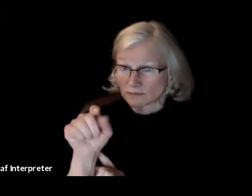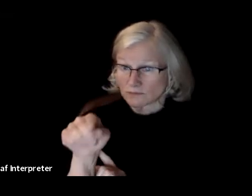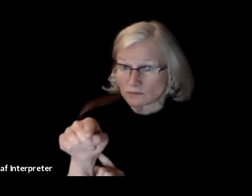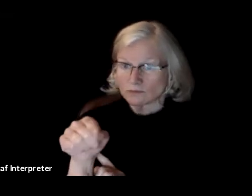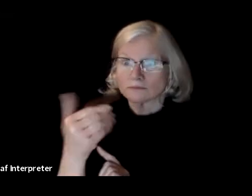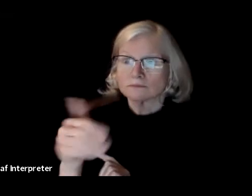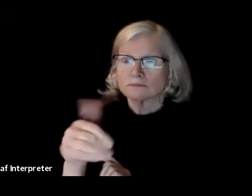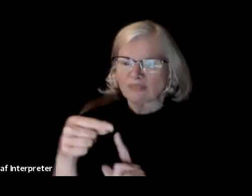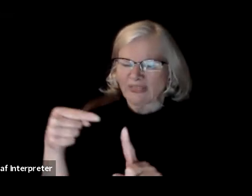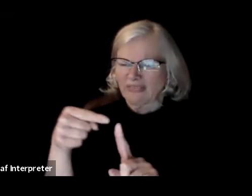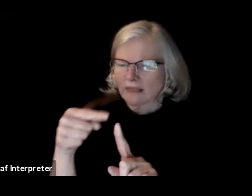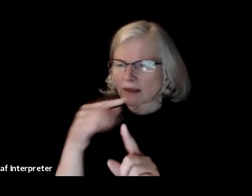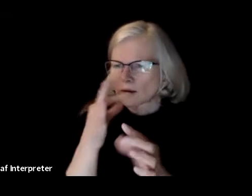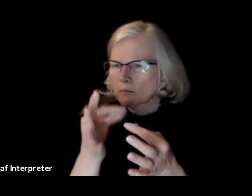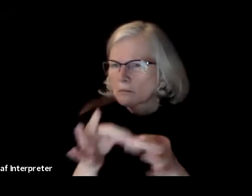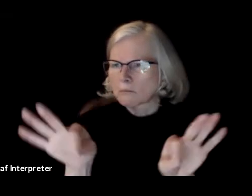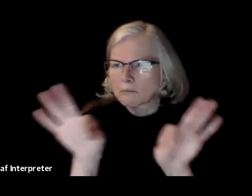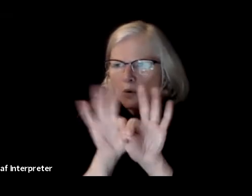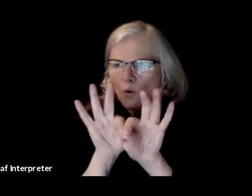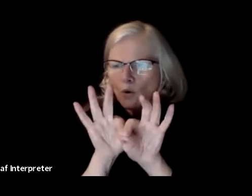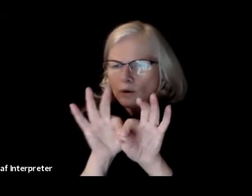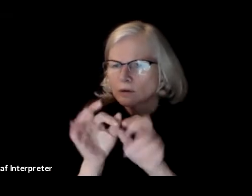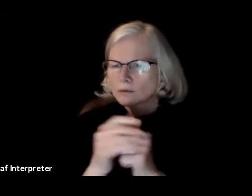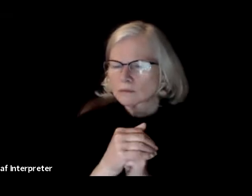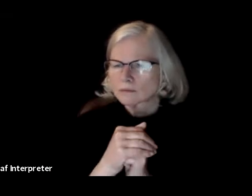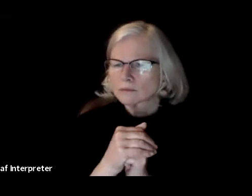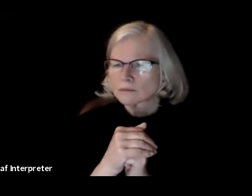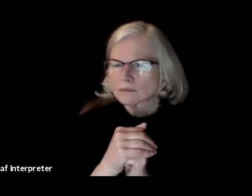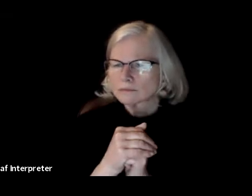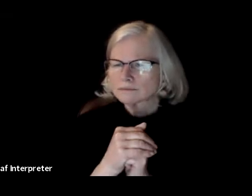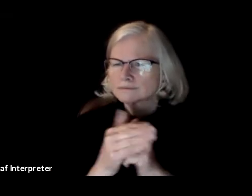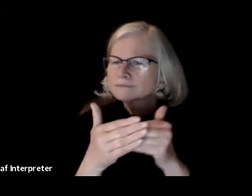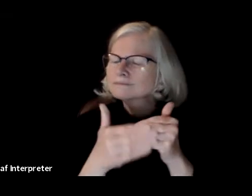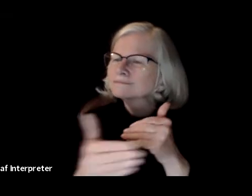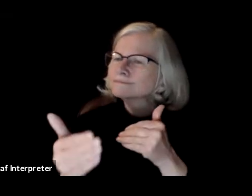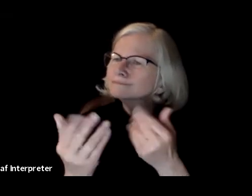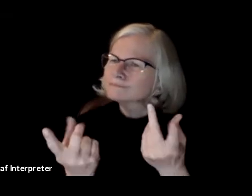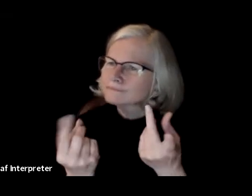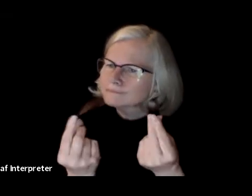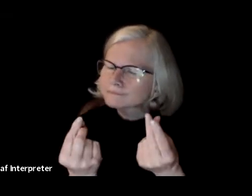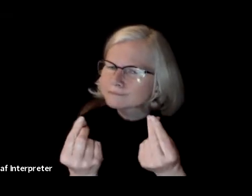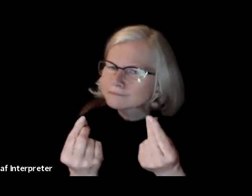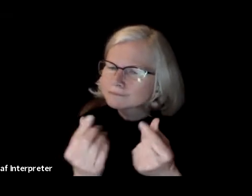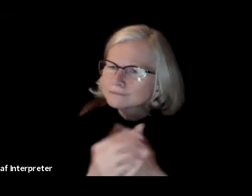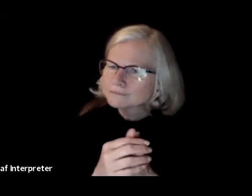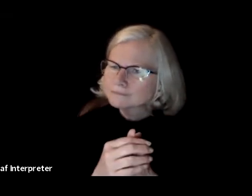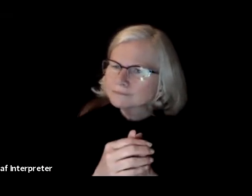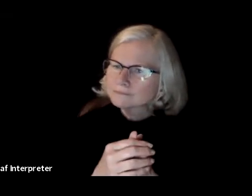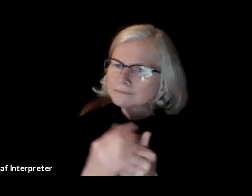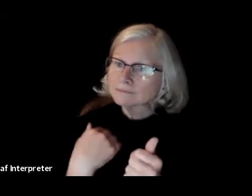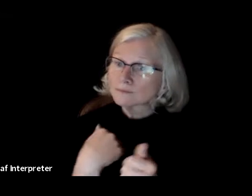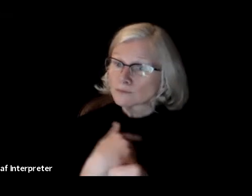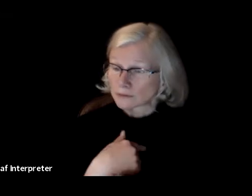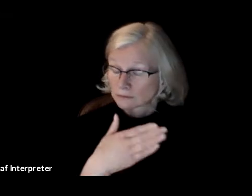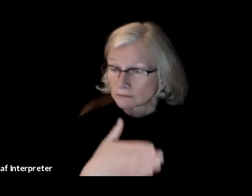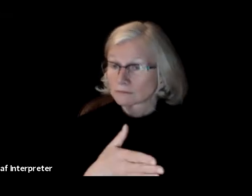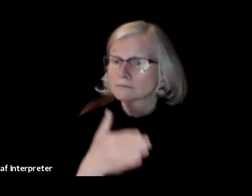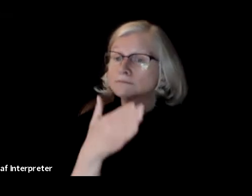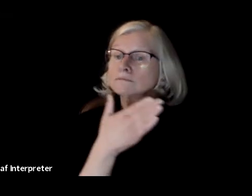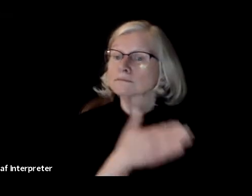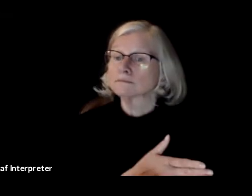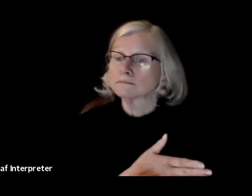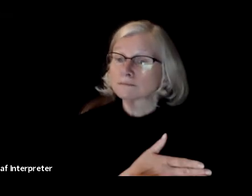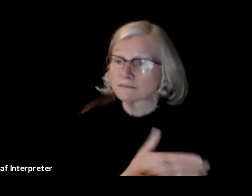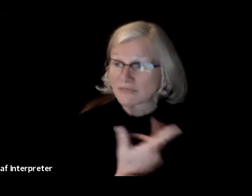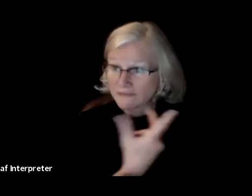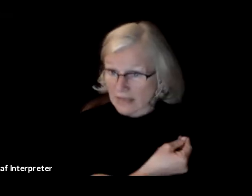made absolutely tremendous progress in vaccinating our most vulnerable Minnesotans. That was our first priority, as you know, and